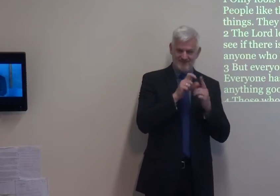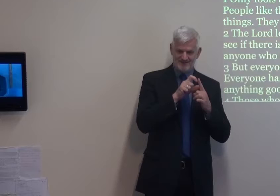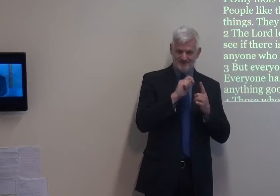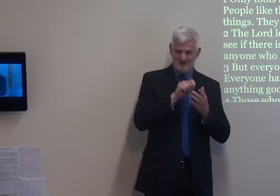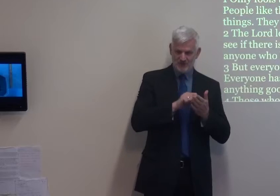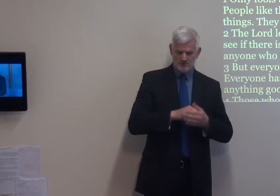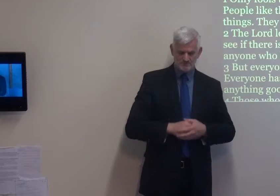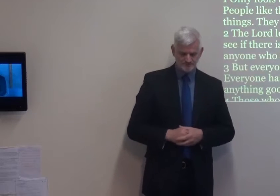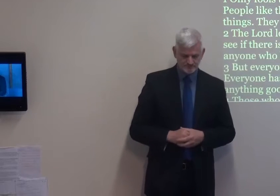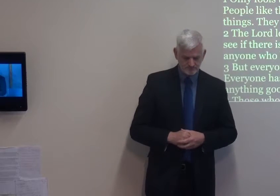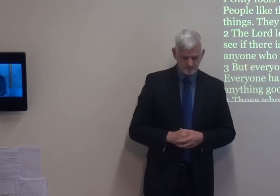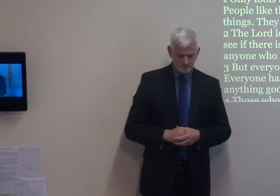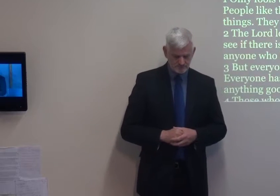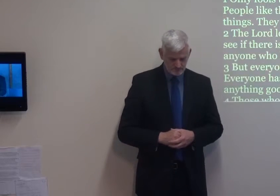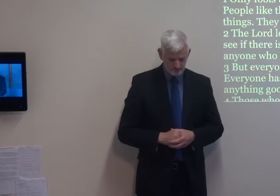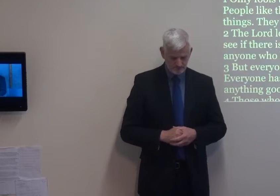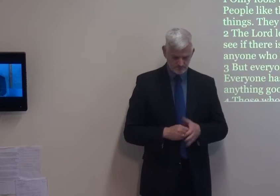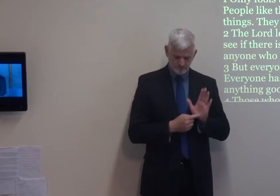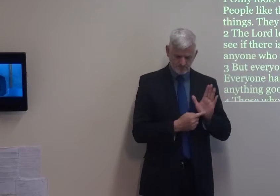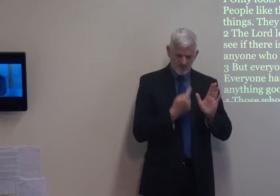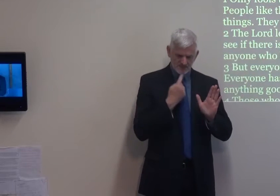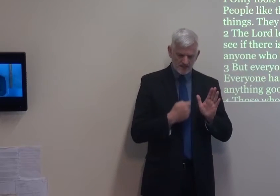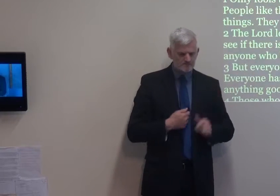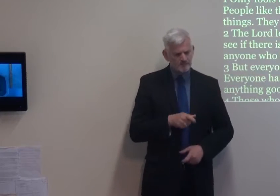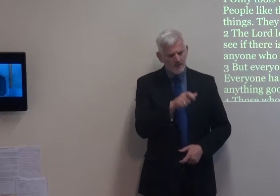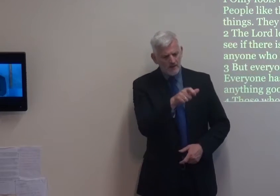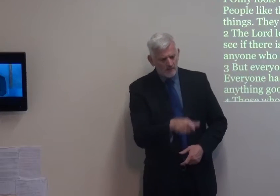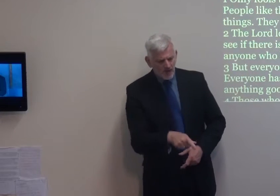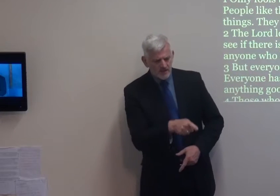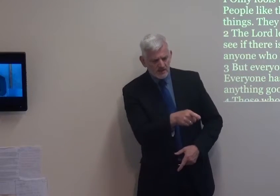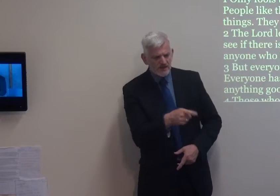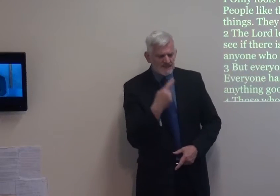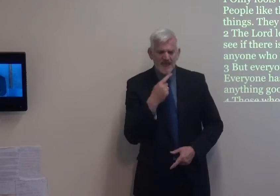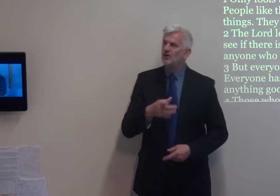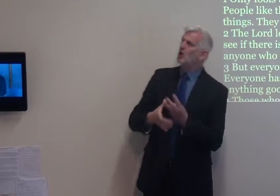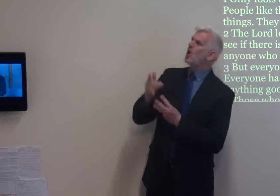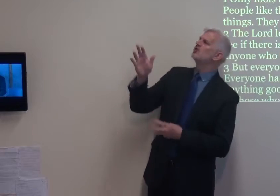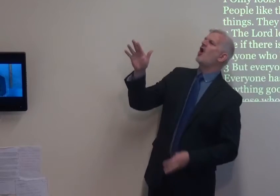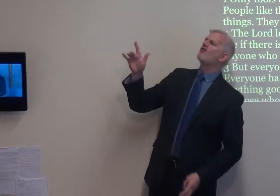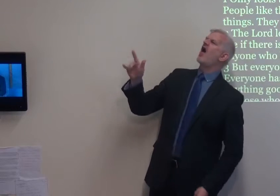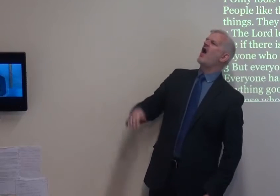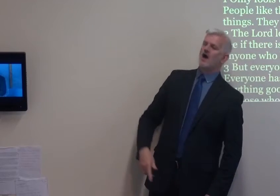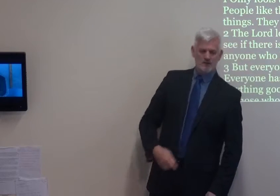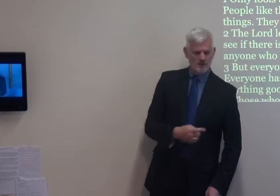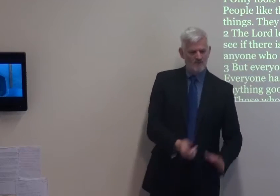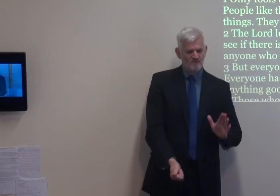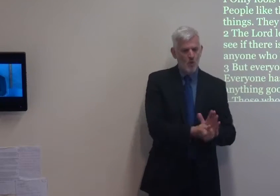hath said in his heart, there is no God. They are corrupt, they have